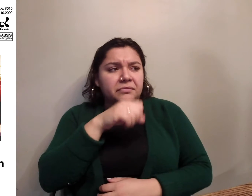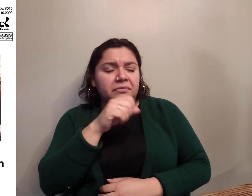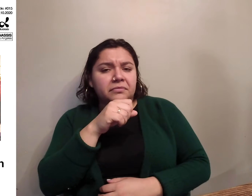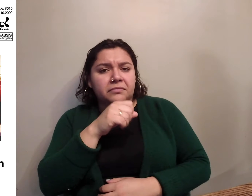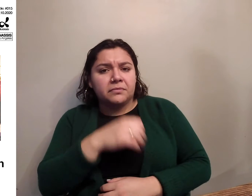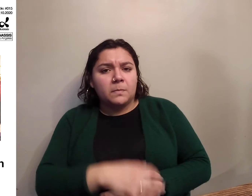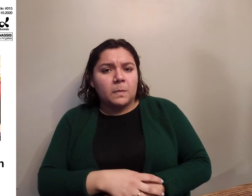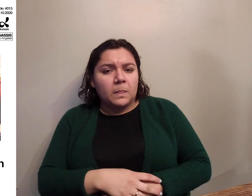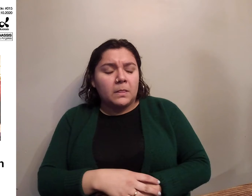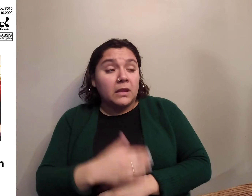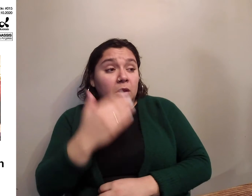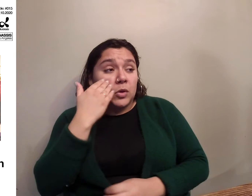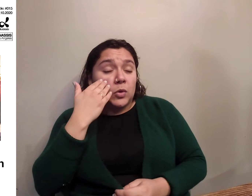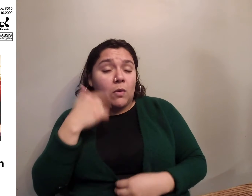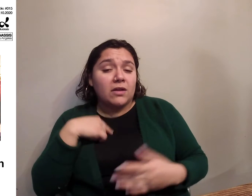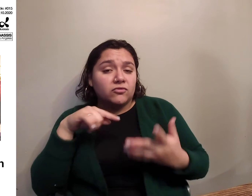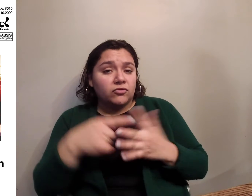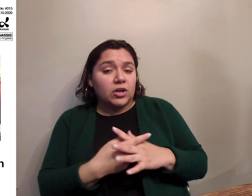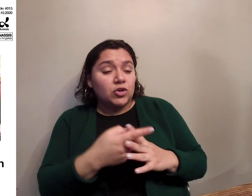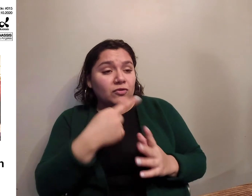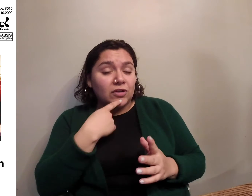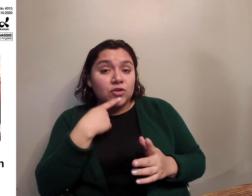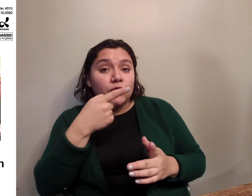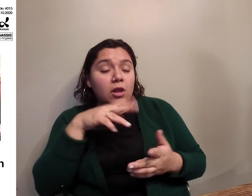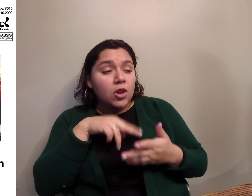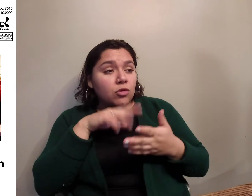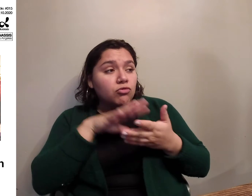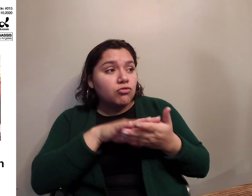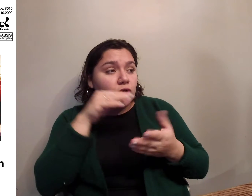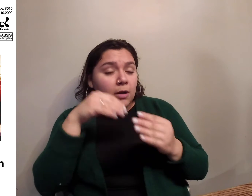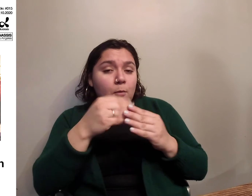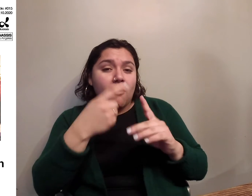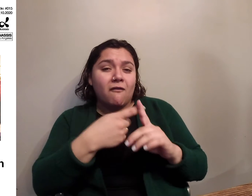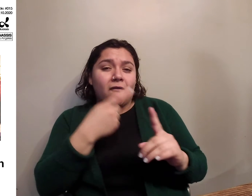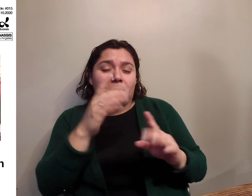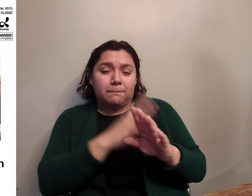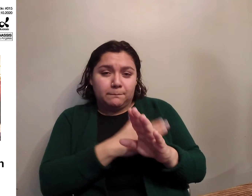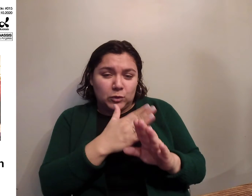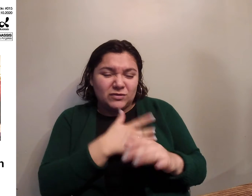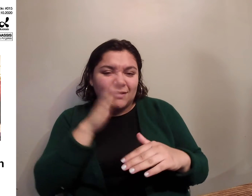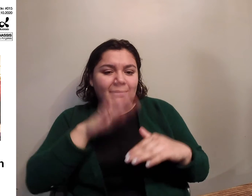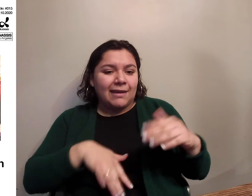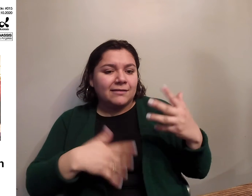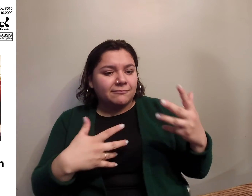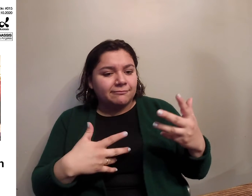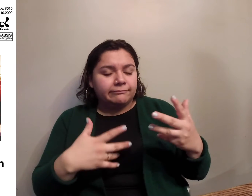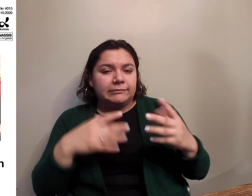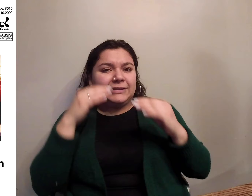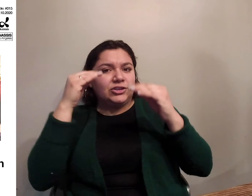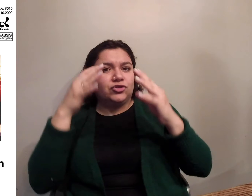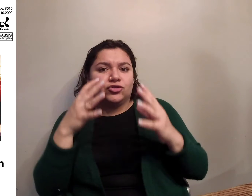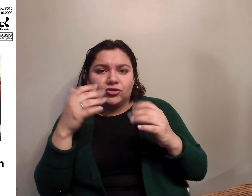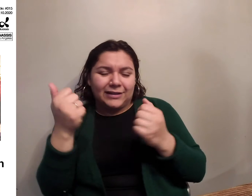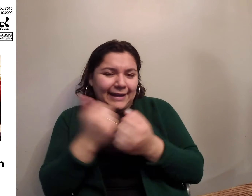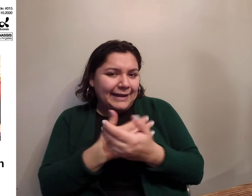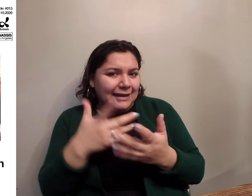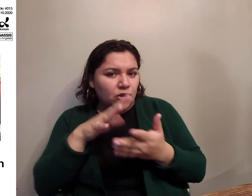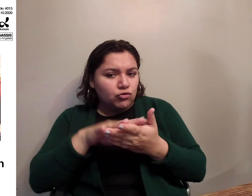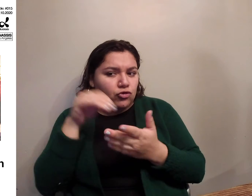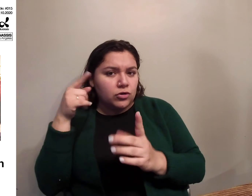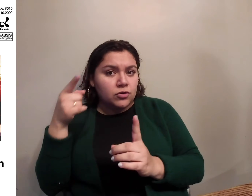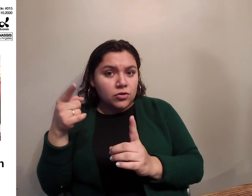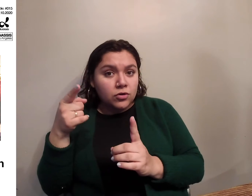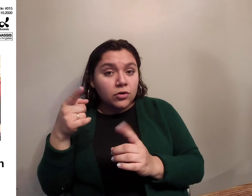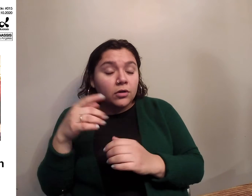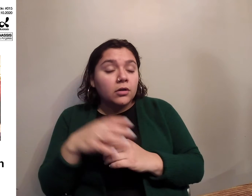You know, I began by saying that you had learned more from songs, perhaps, than from anything that you learned in